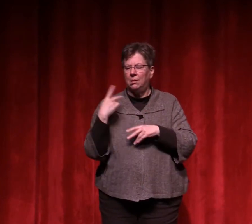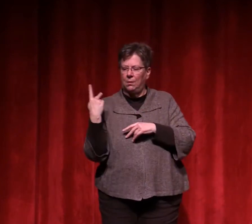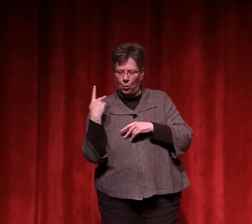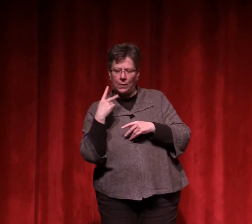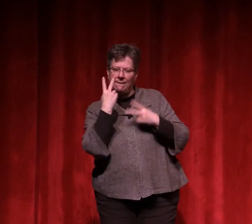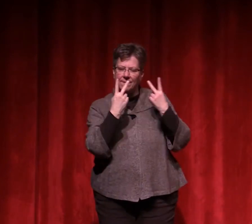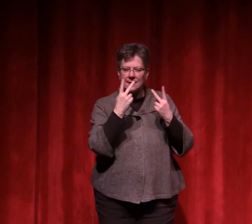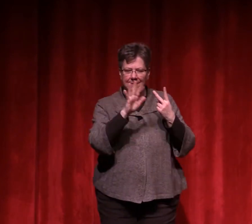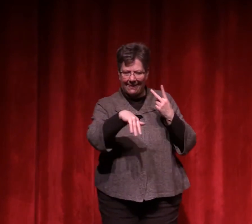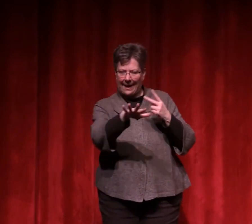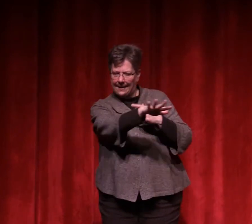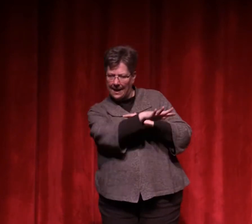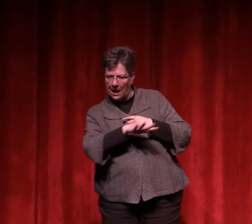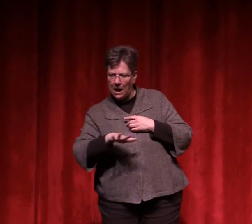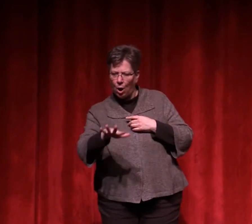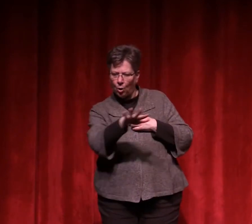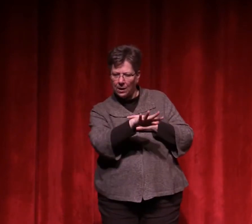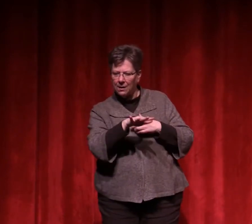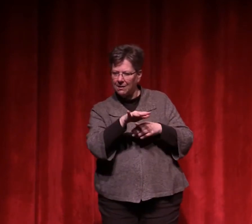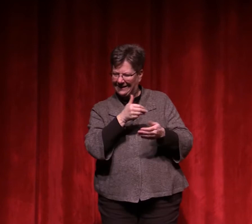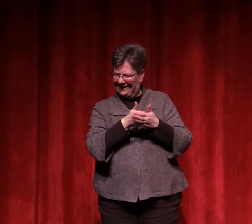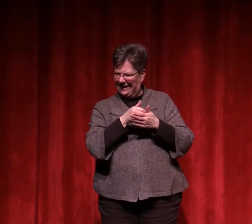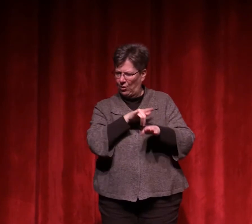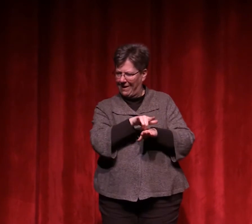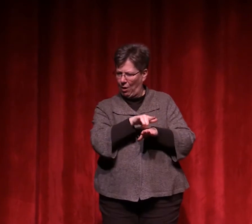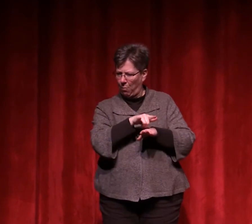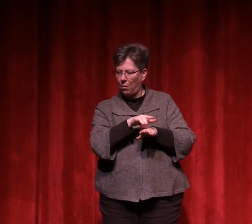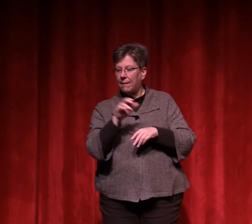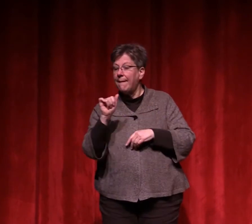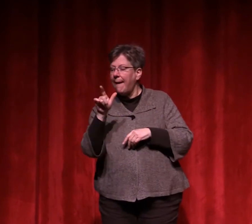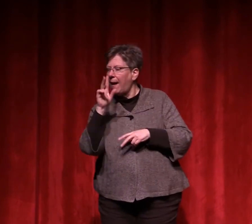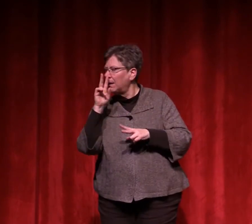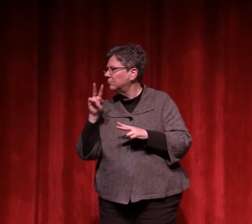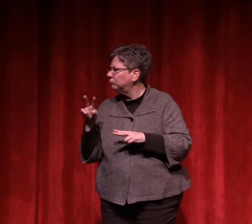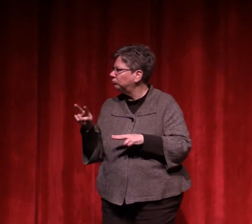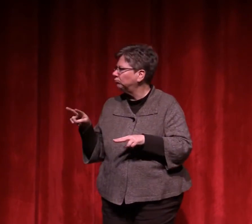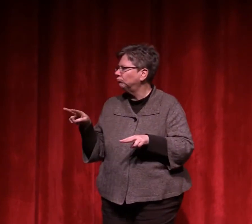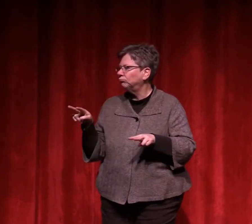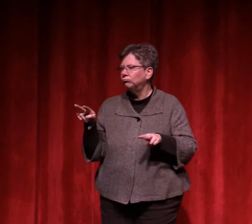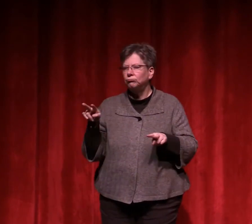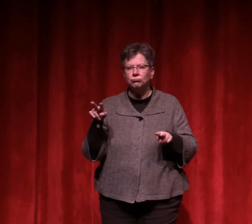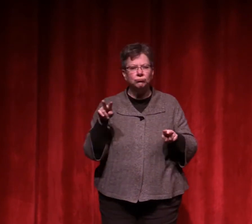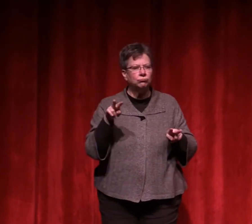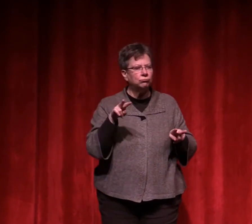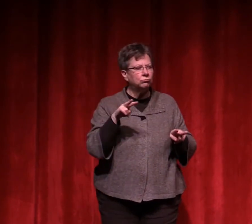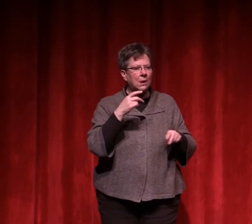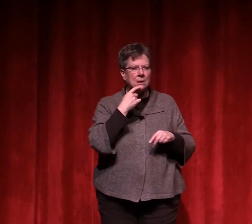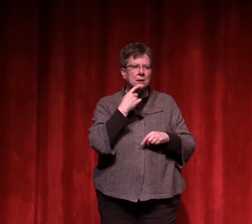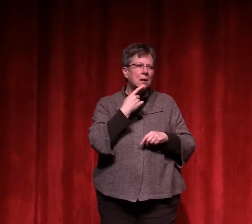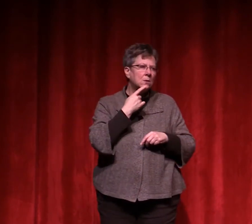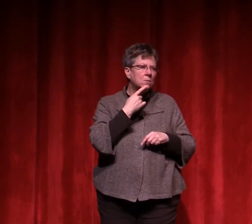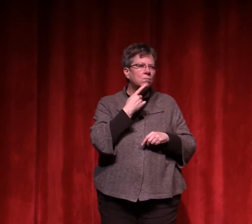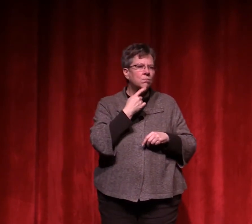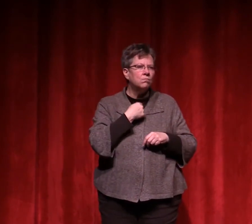airport. And Al looks around, and he says,